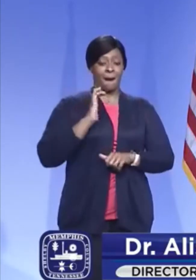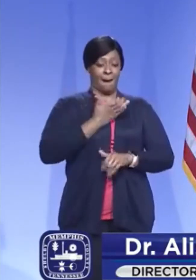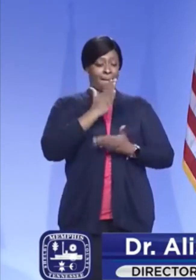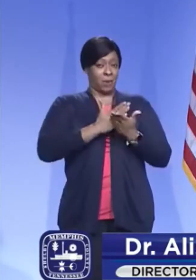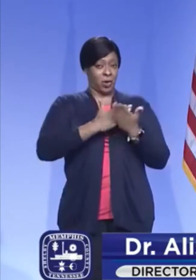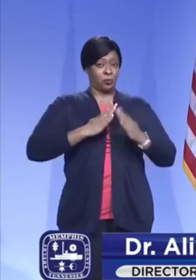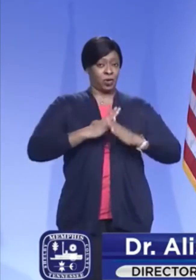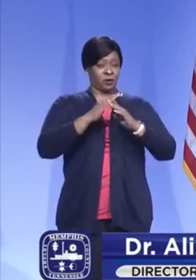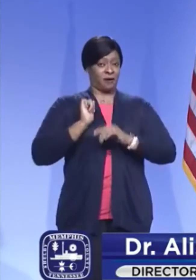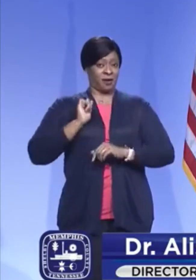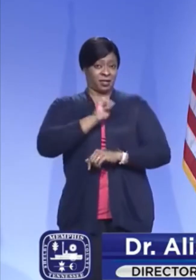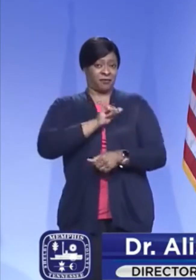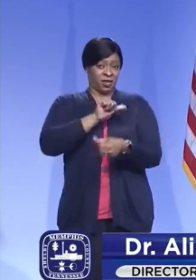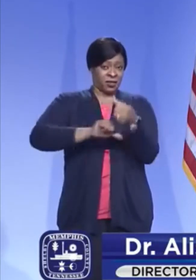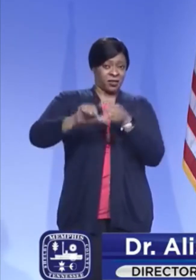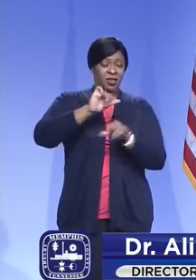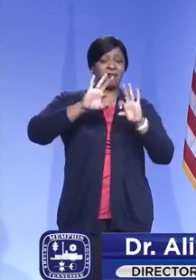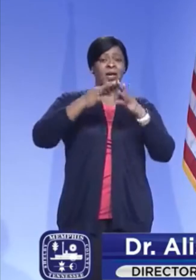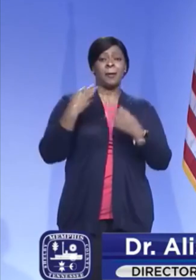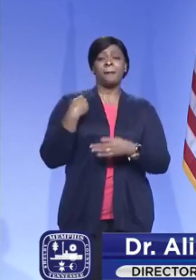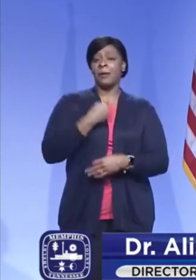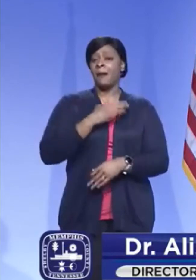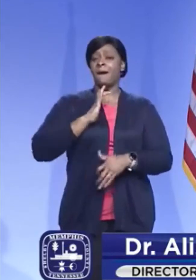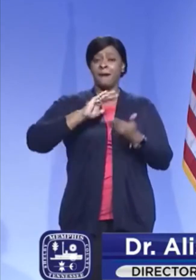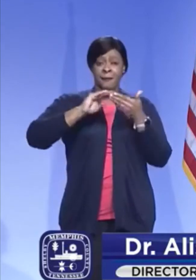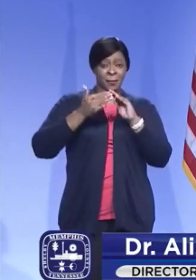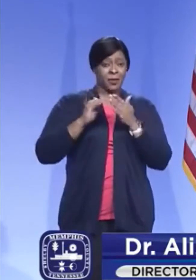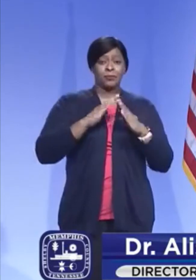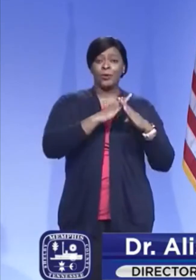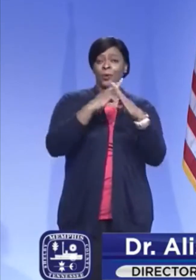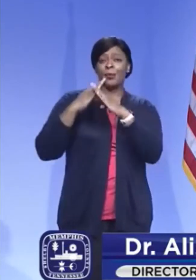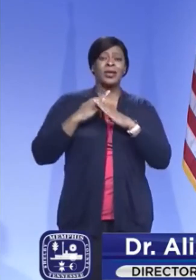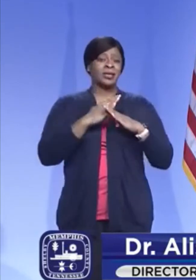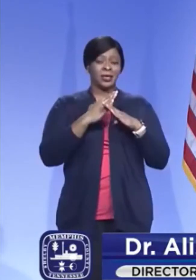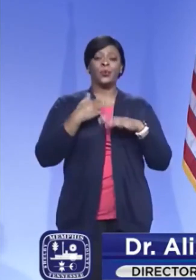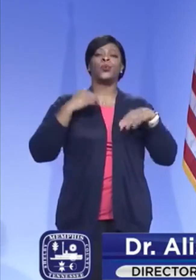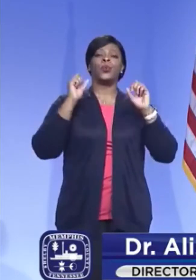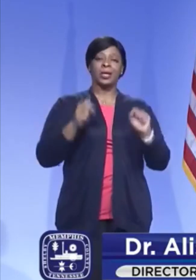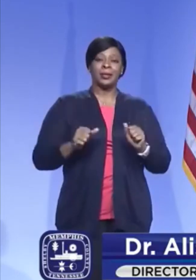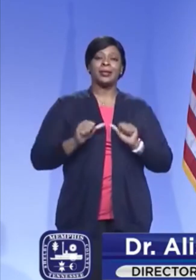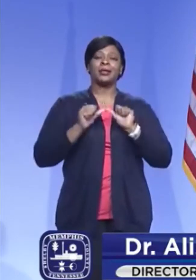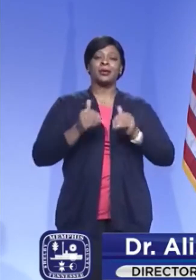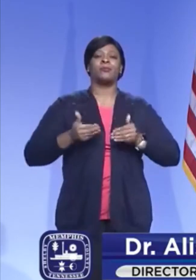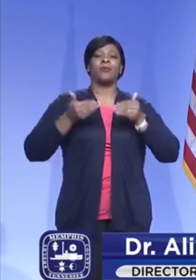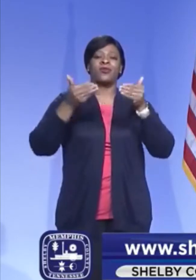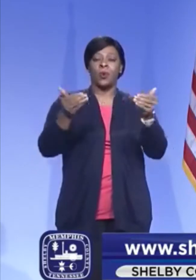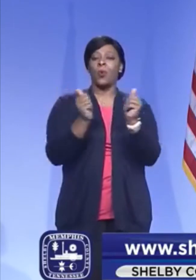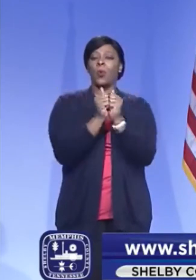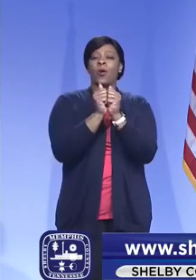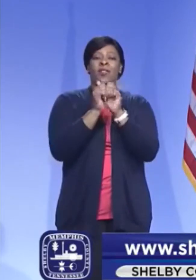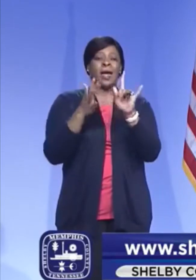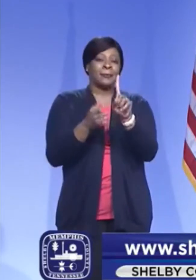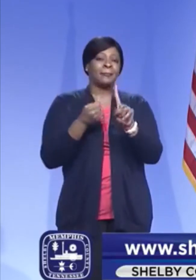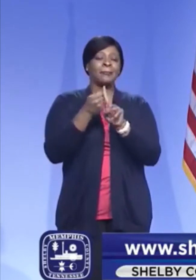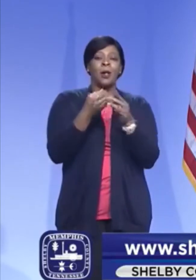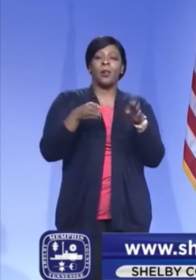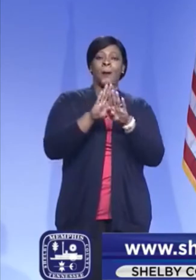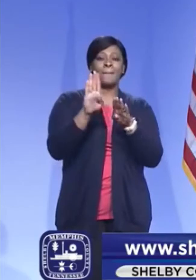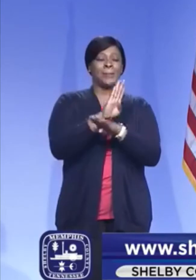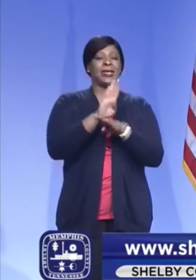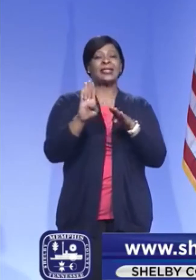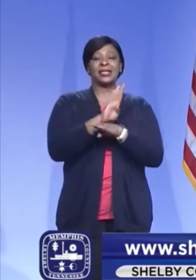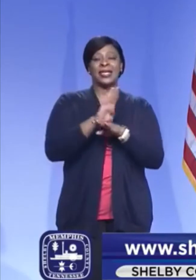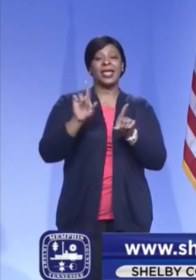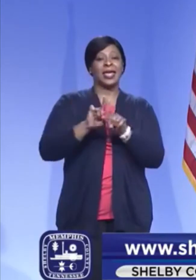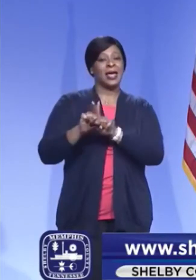protect ourselves, each other, our families, and our communities, we can move forward without impacting businesses to the degree that we